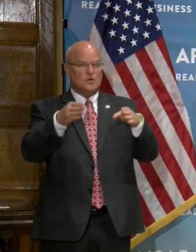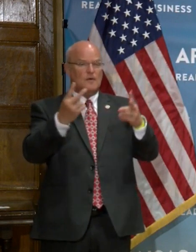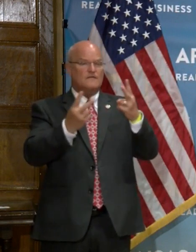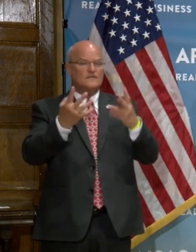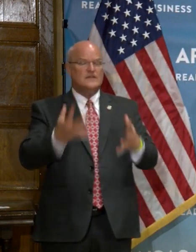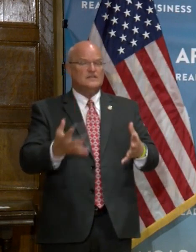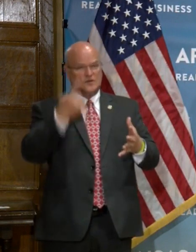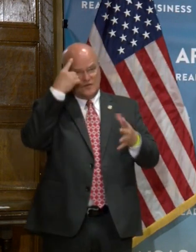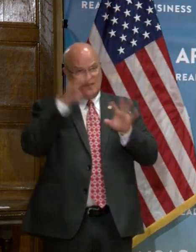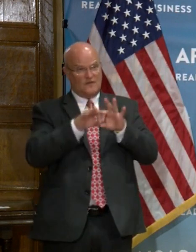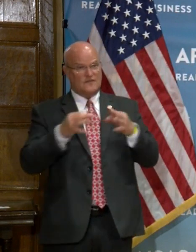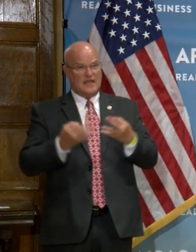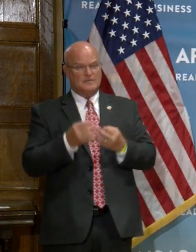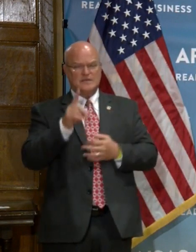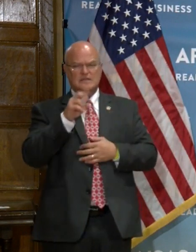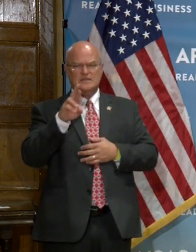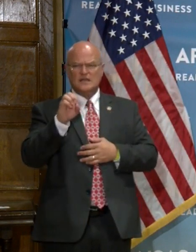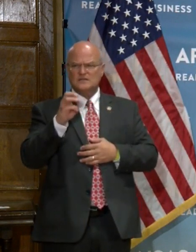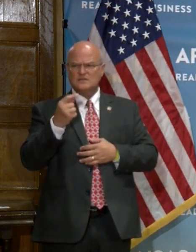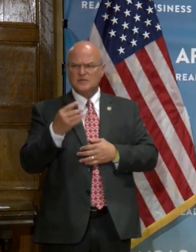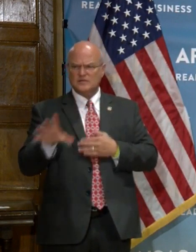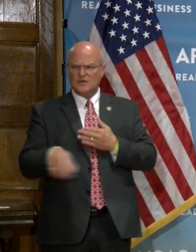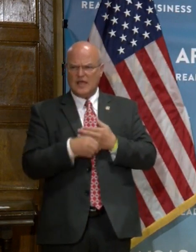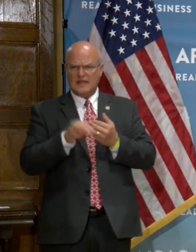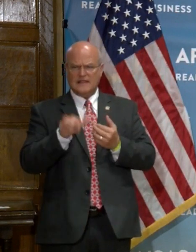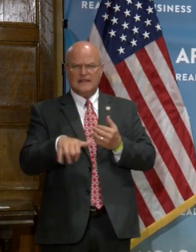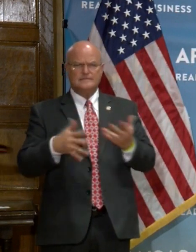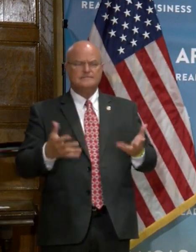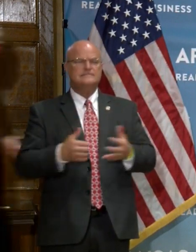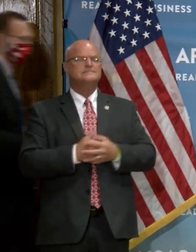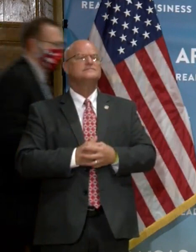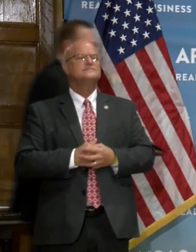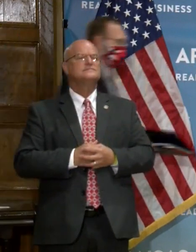visitors to the loved ones. And Dr. Smith, did you want to add to that?